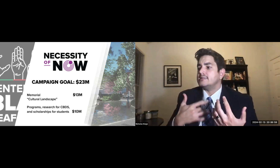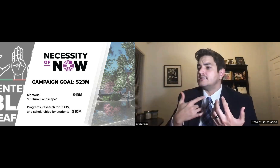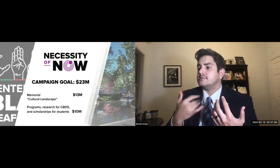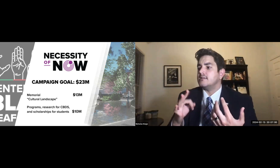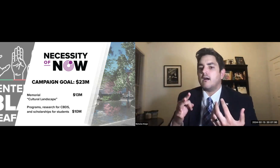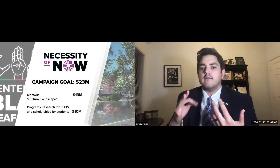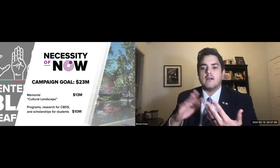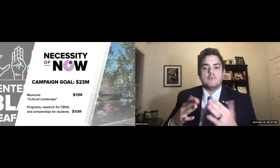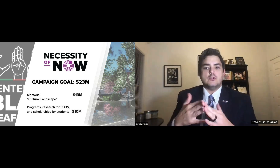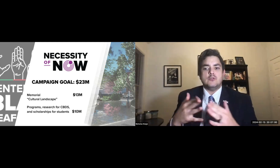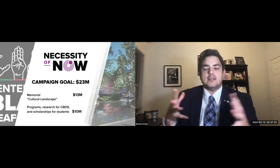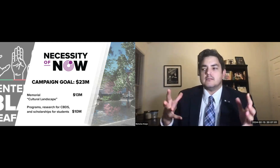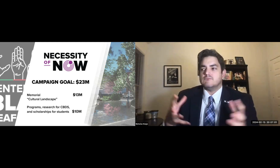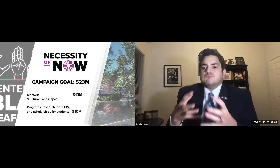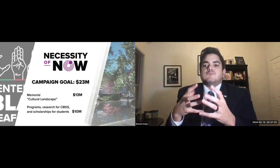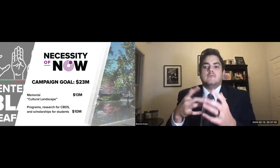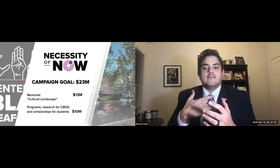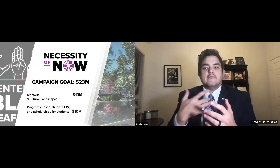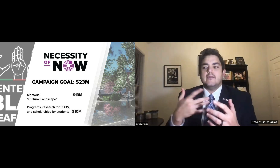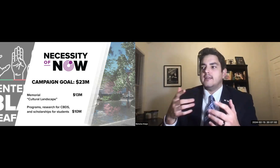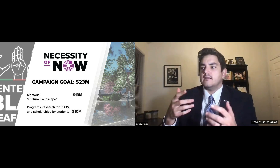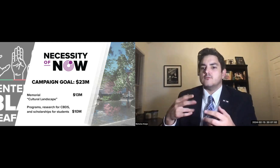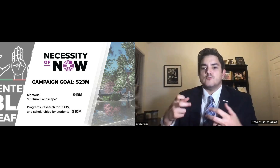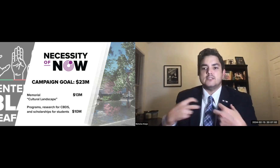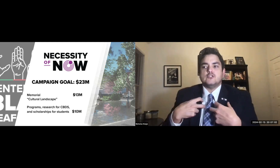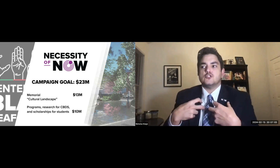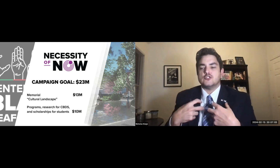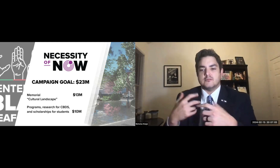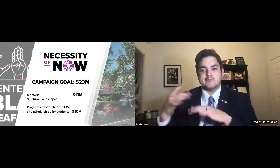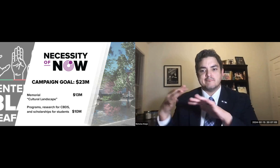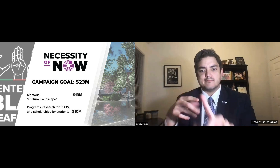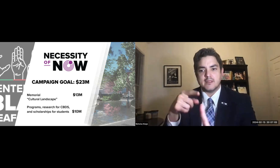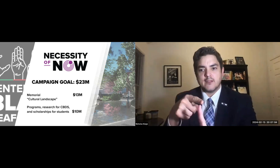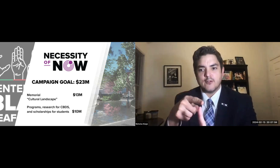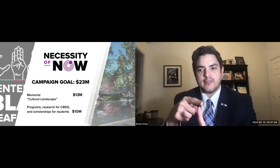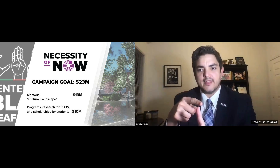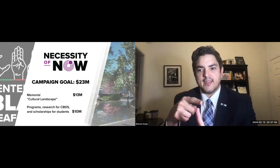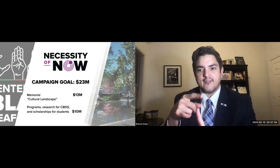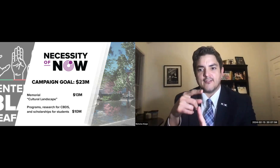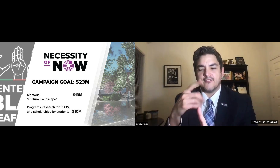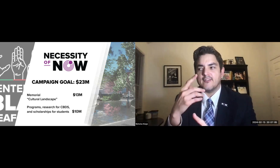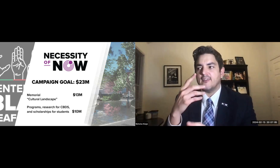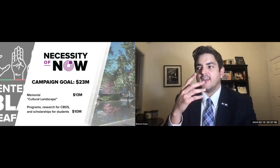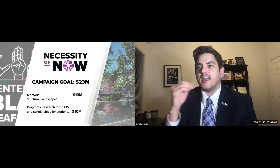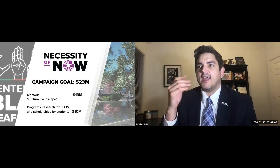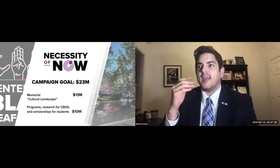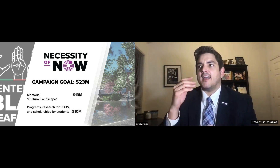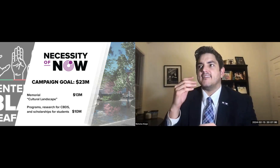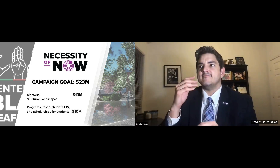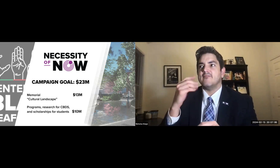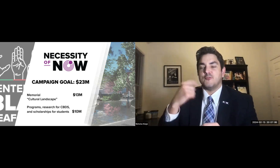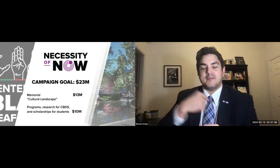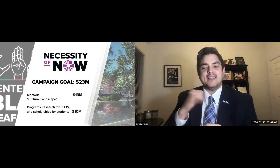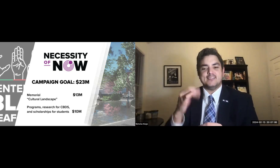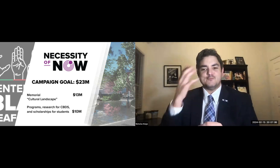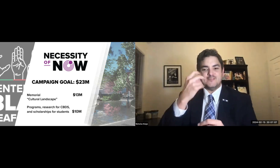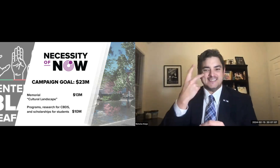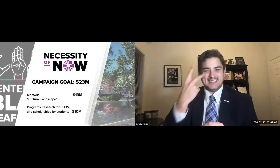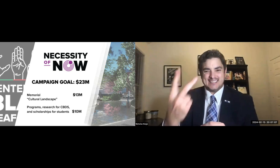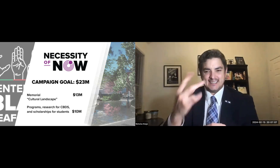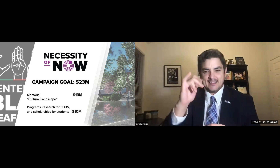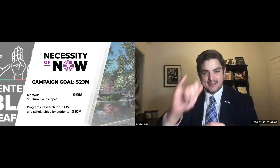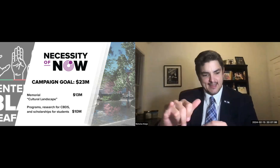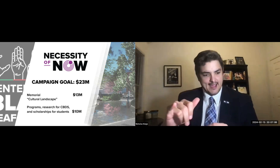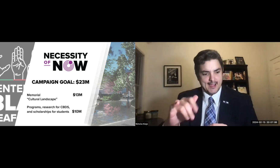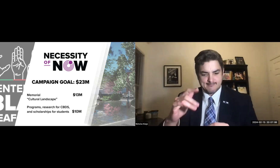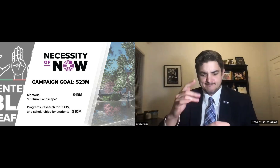When people feel like, I just need a place with my community. I just need to be energized and get my battery recharged